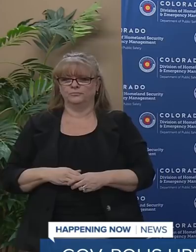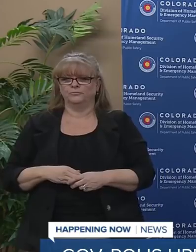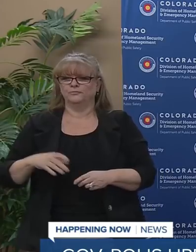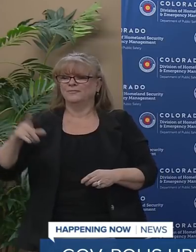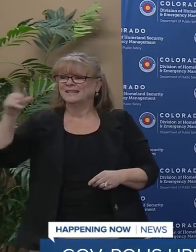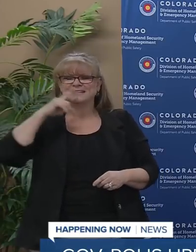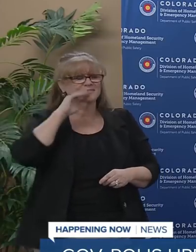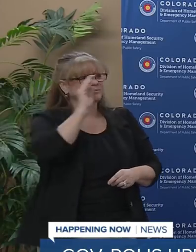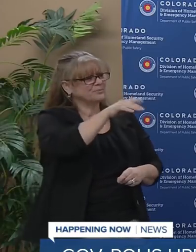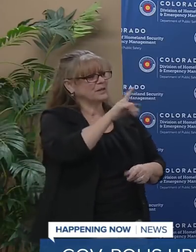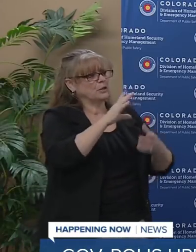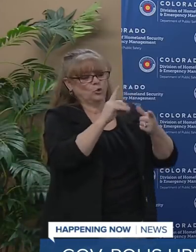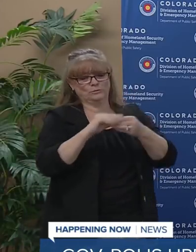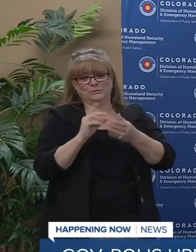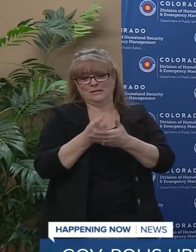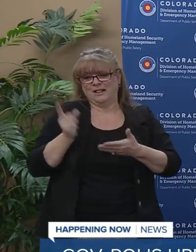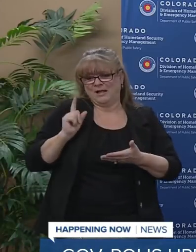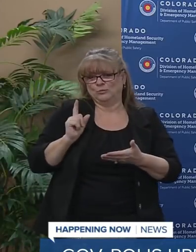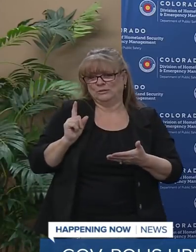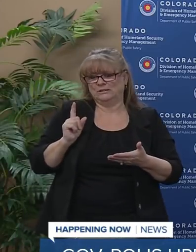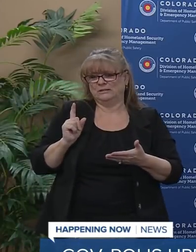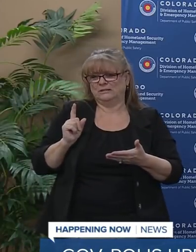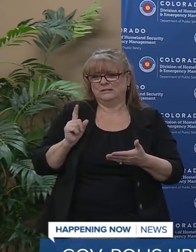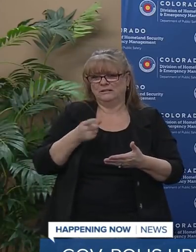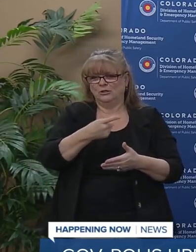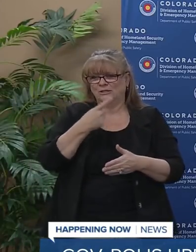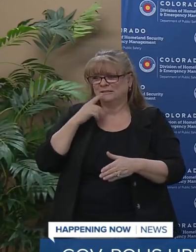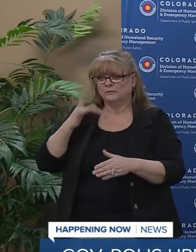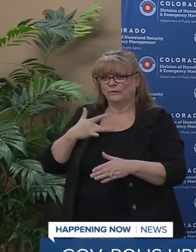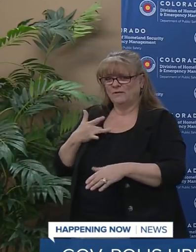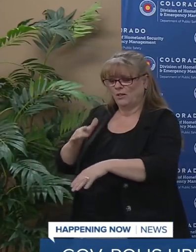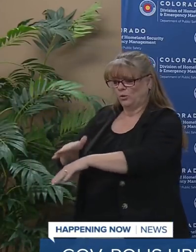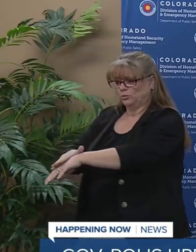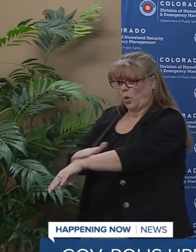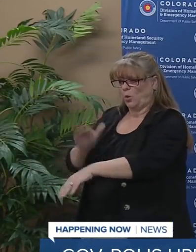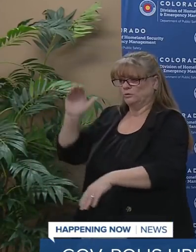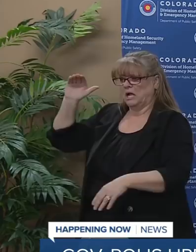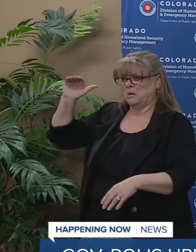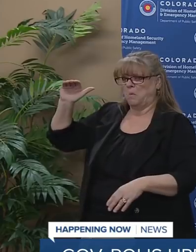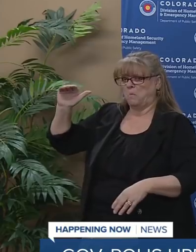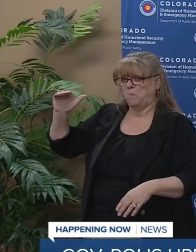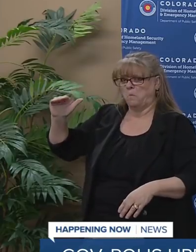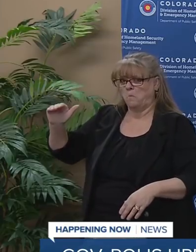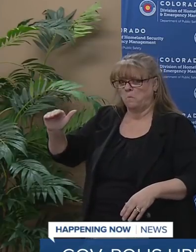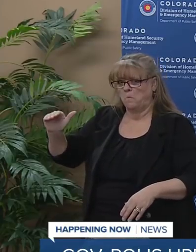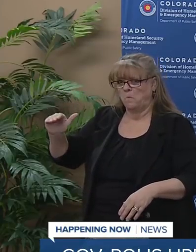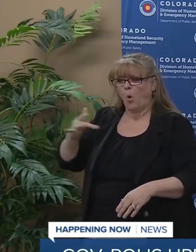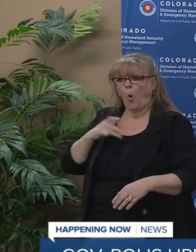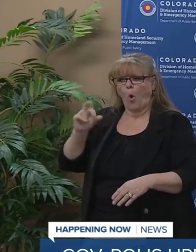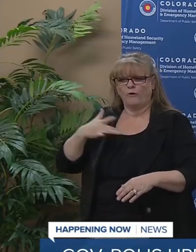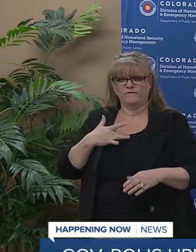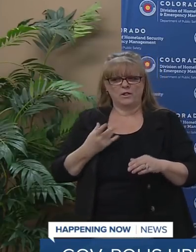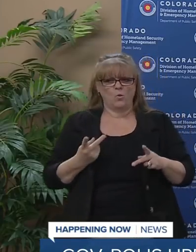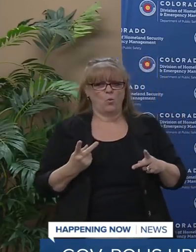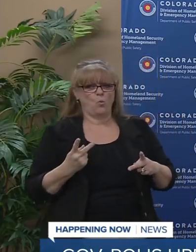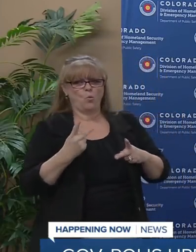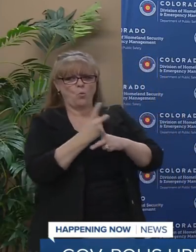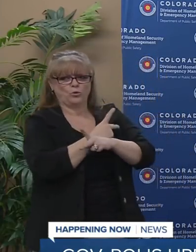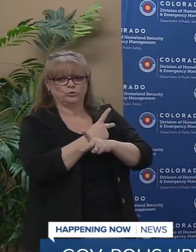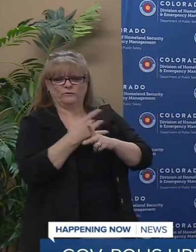virus slowing down. Do you still believe that's the case, or have things gotten worse, or is it still on that double every 2 days? Yeah,